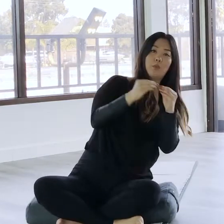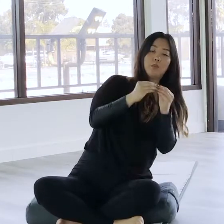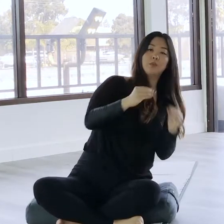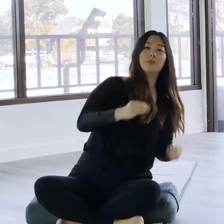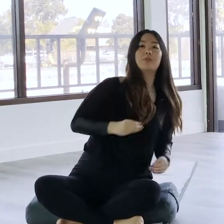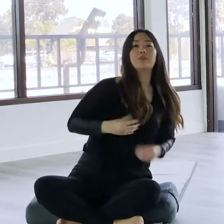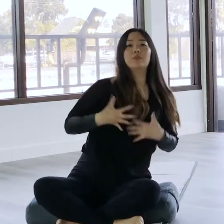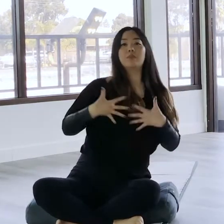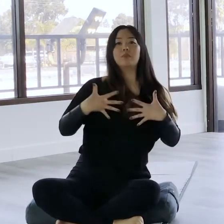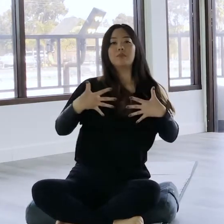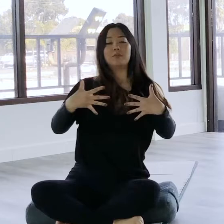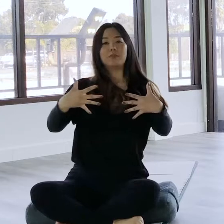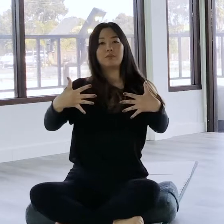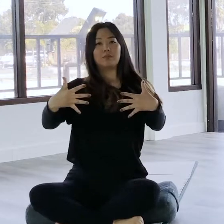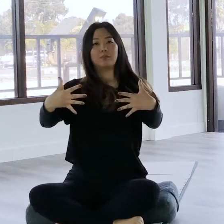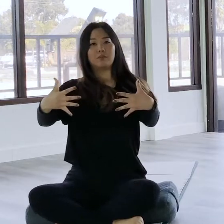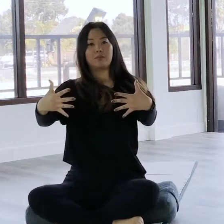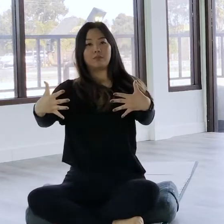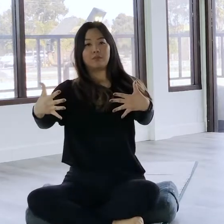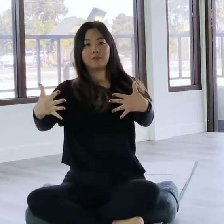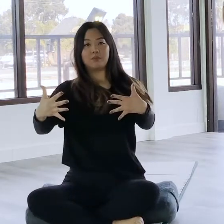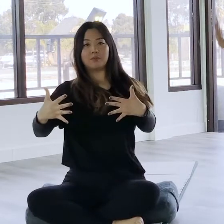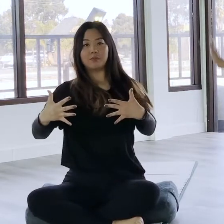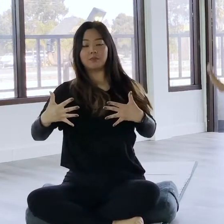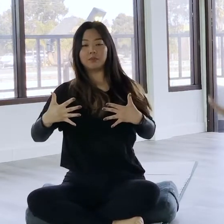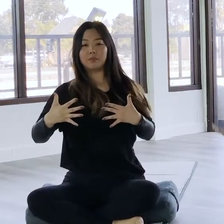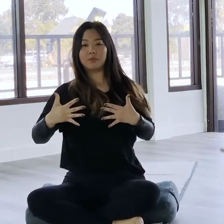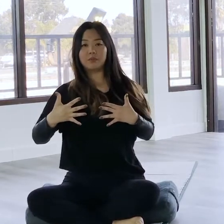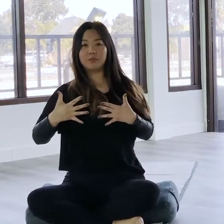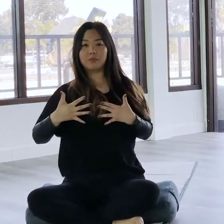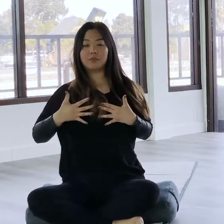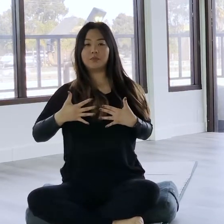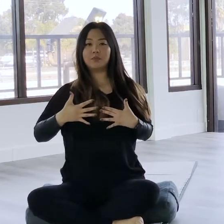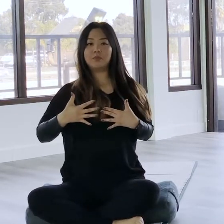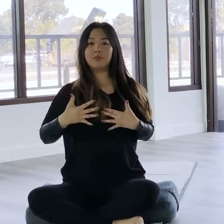Coming up. And exhale.